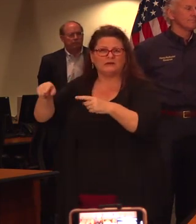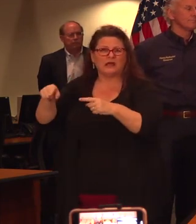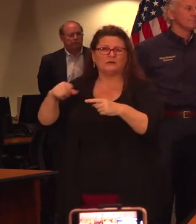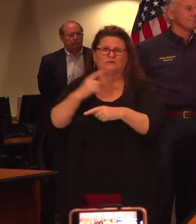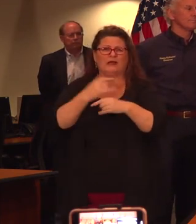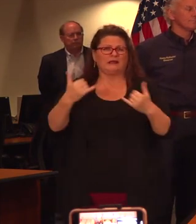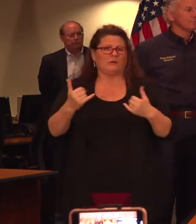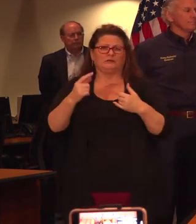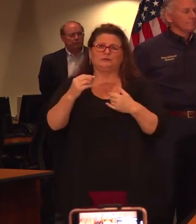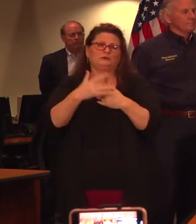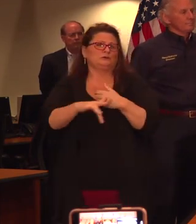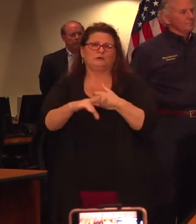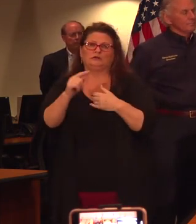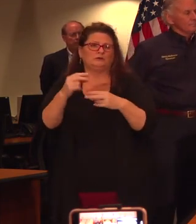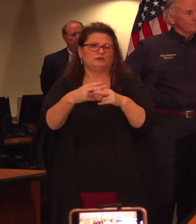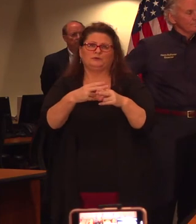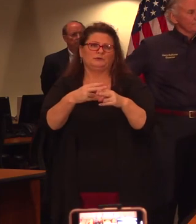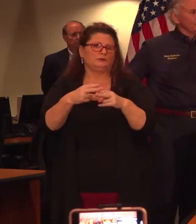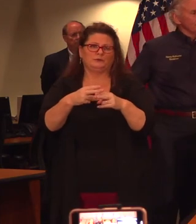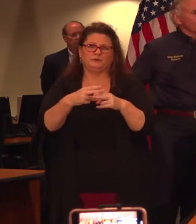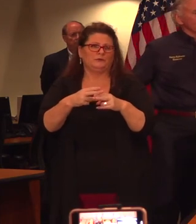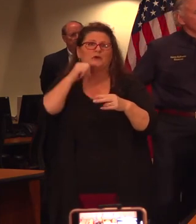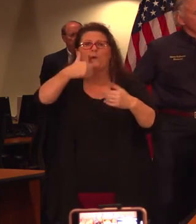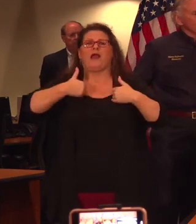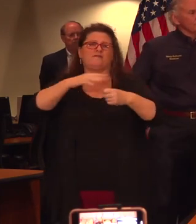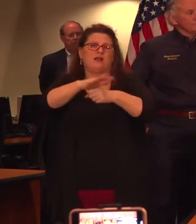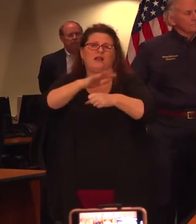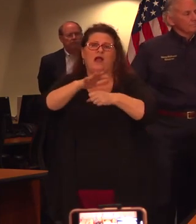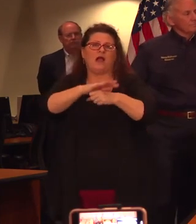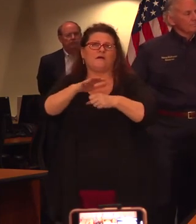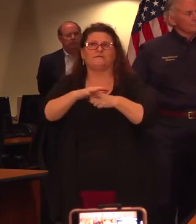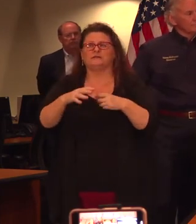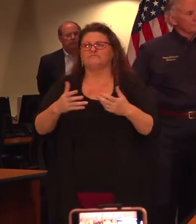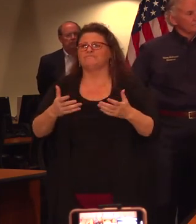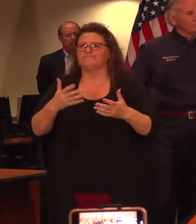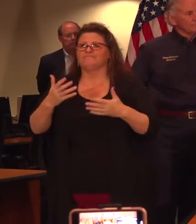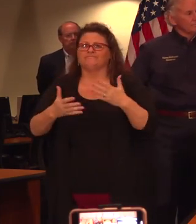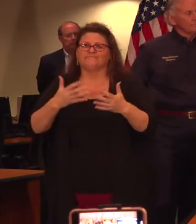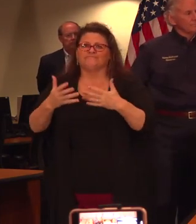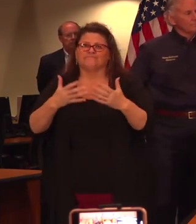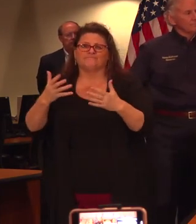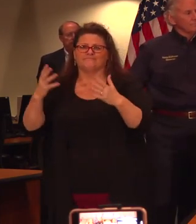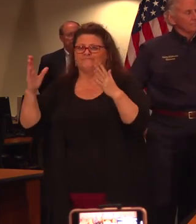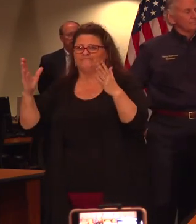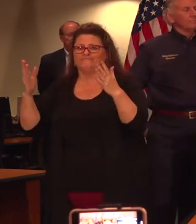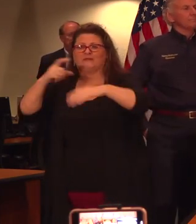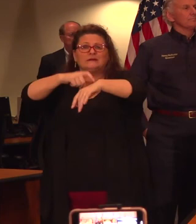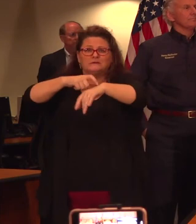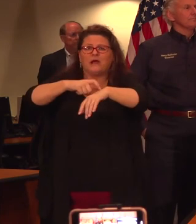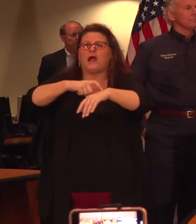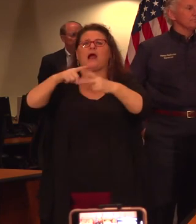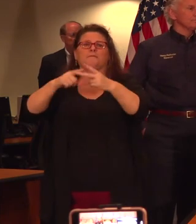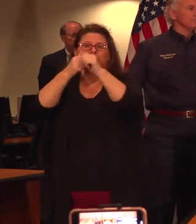pandemic, we haven't had a long enough track record to see if those tests that detect these antibodies or the proteins in the